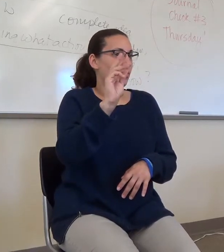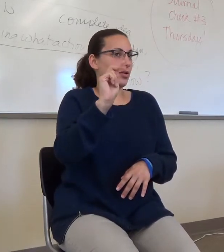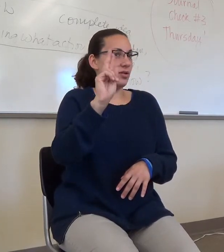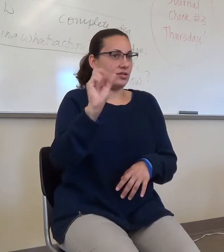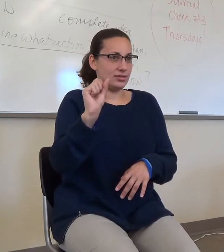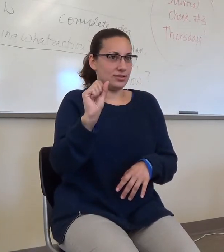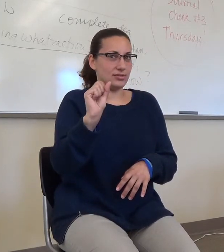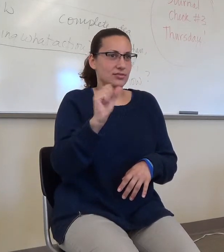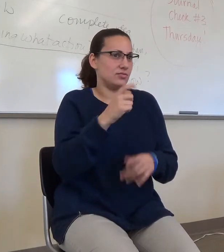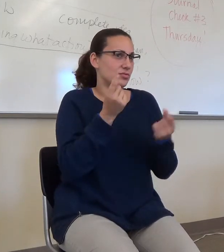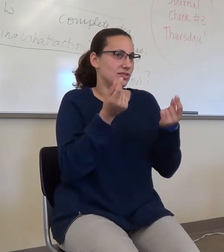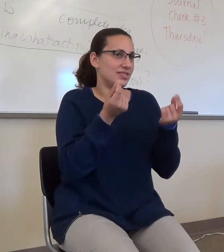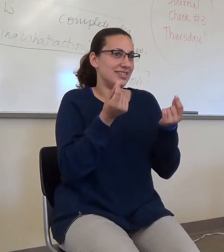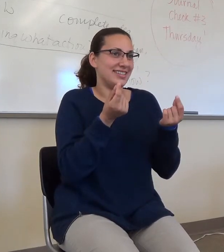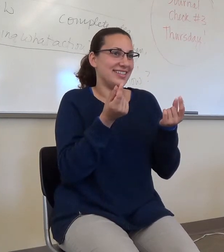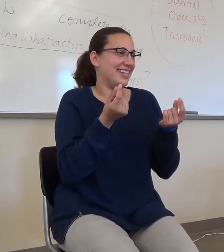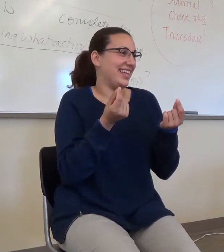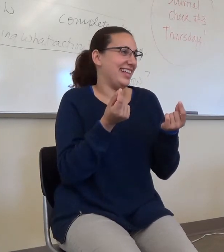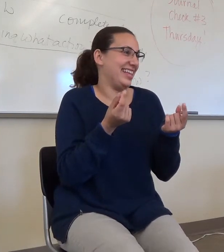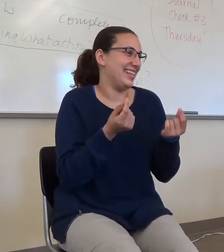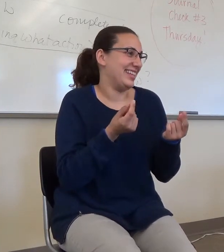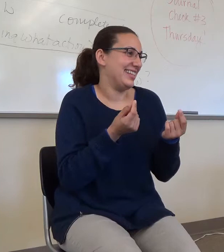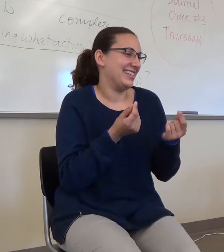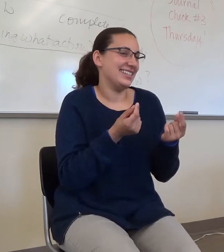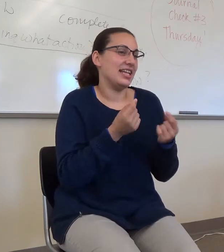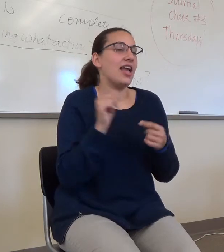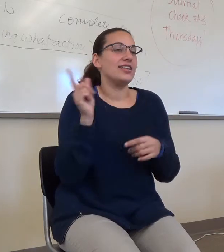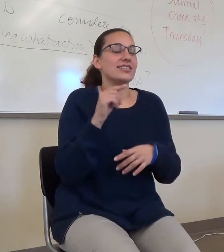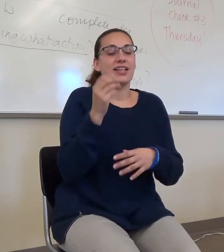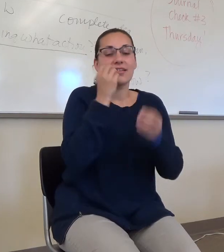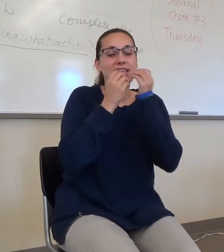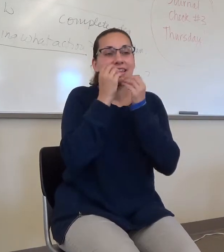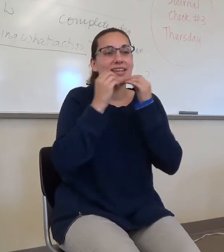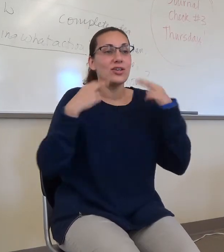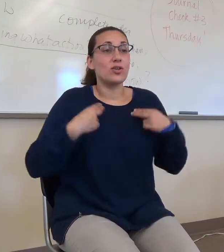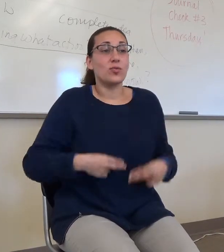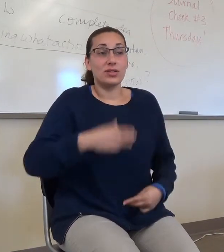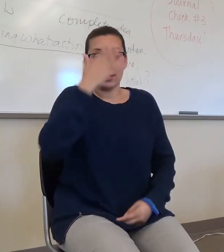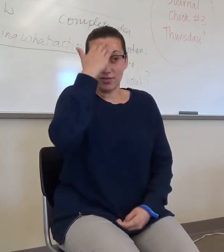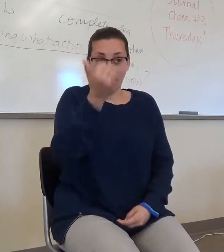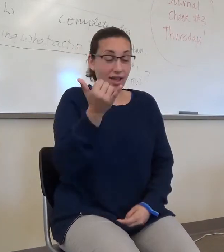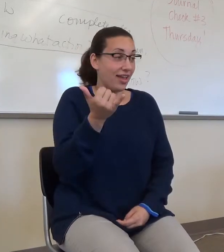cultures resorted to cannibalism for sound reasons.